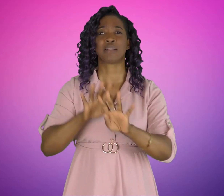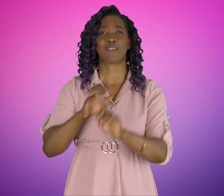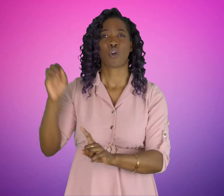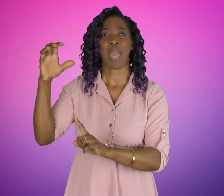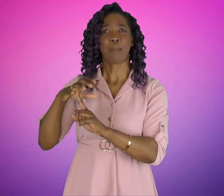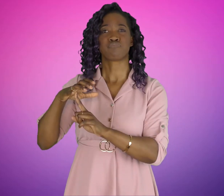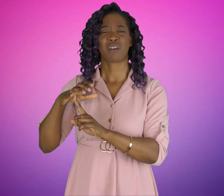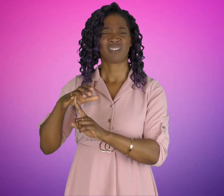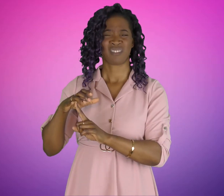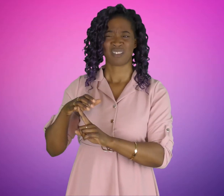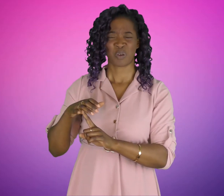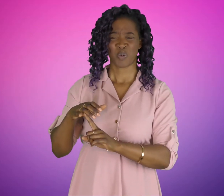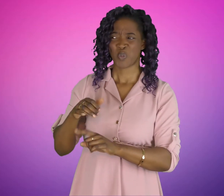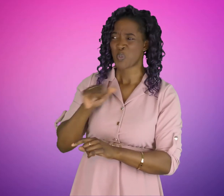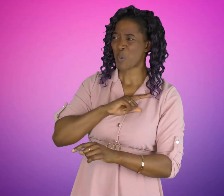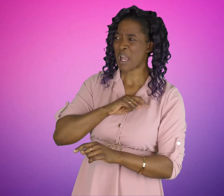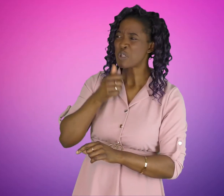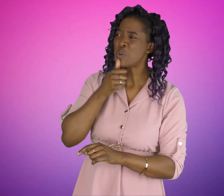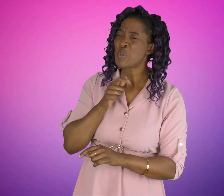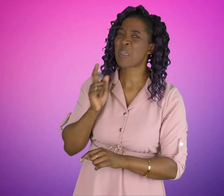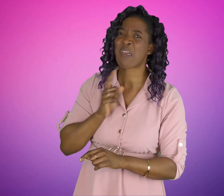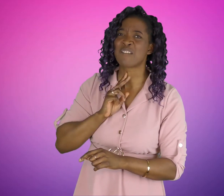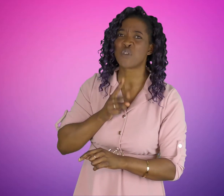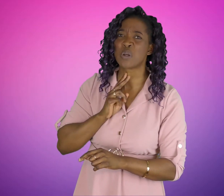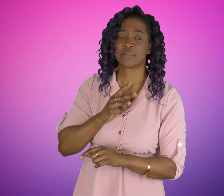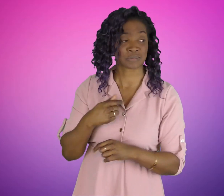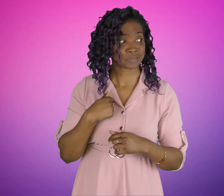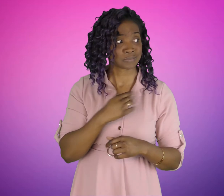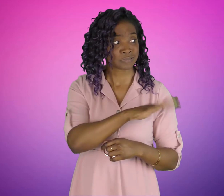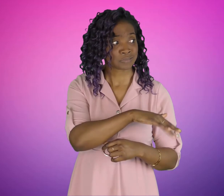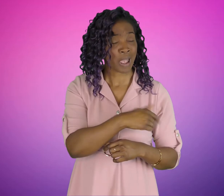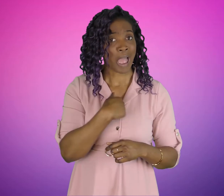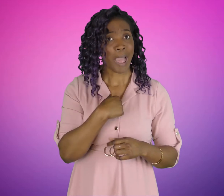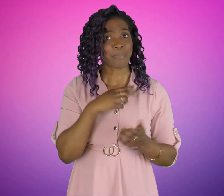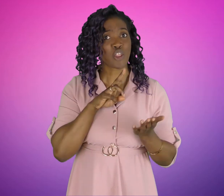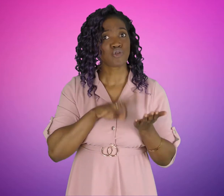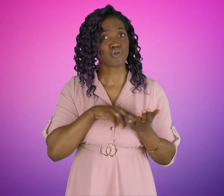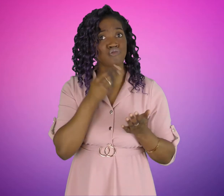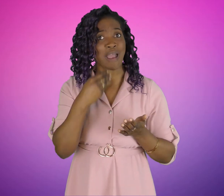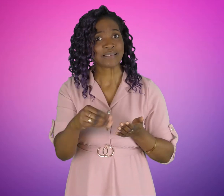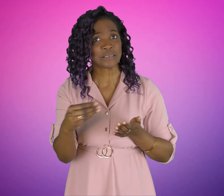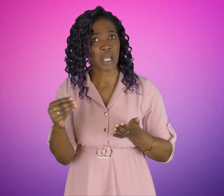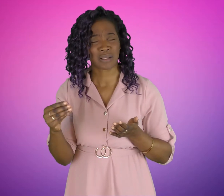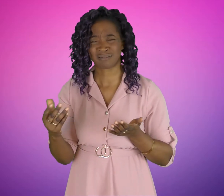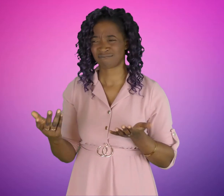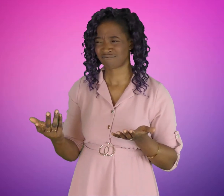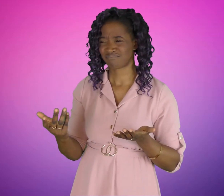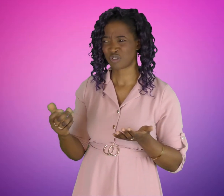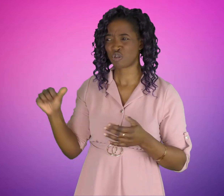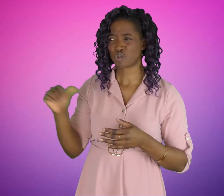There was to be a great parade for the Emperor to show off What are you talking in that voice for? I'm the narrator. Oh.